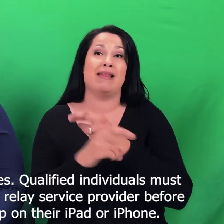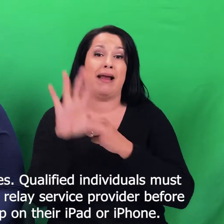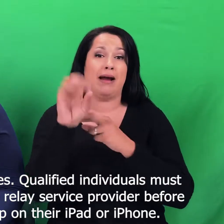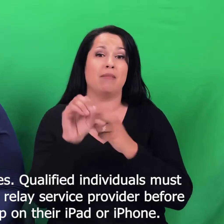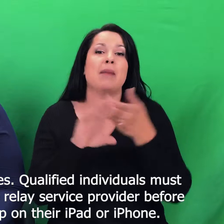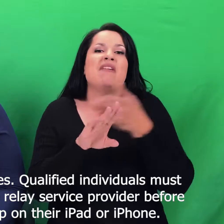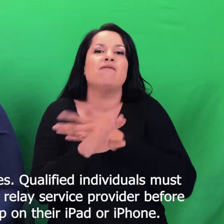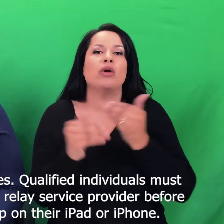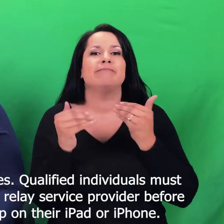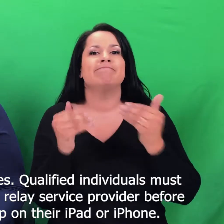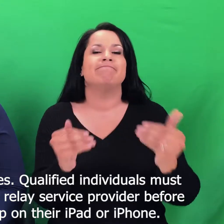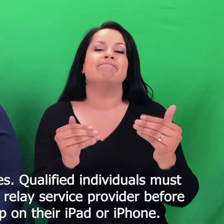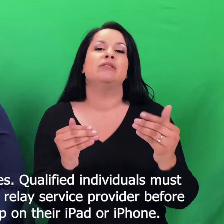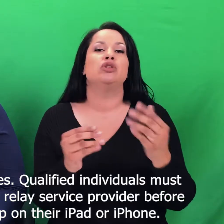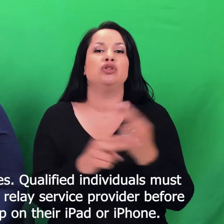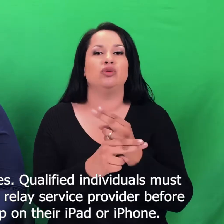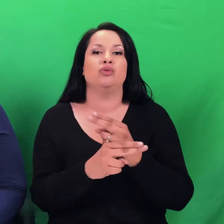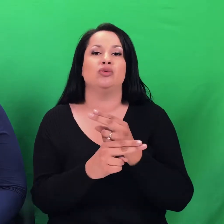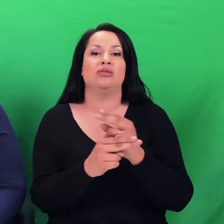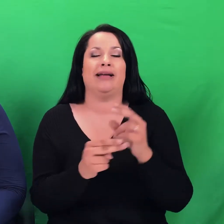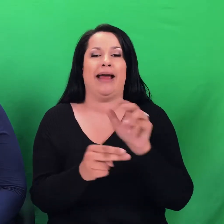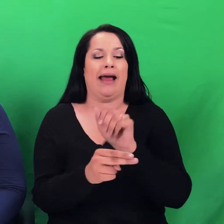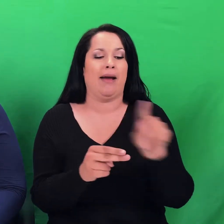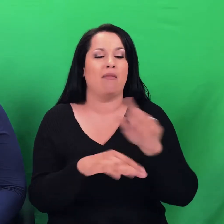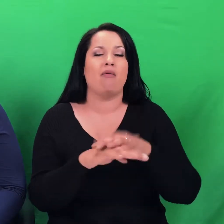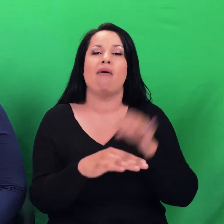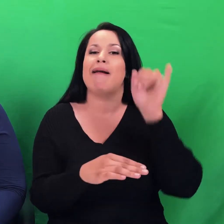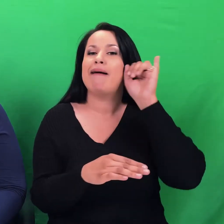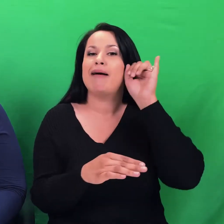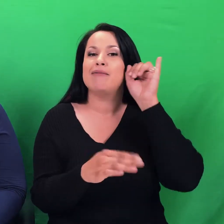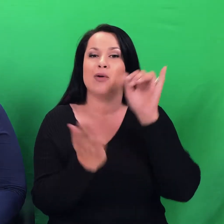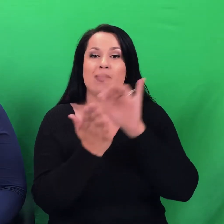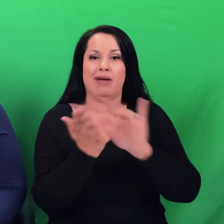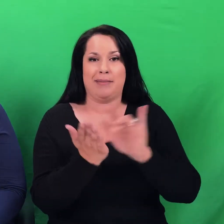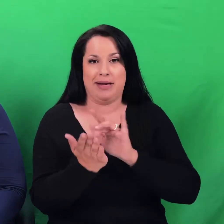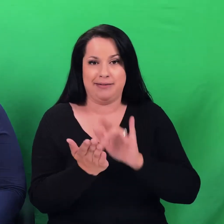their iPad or iPhone.